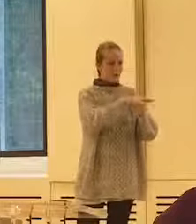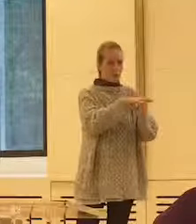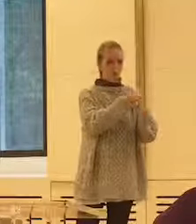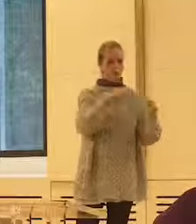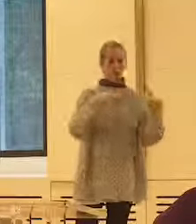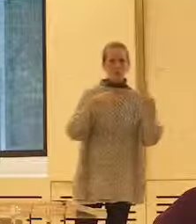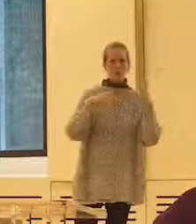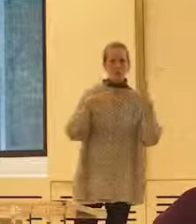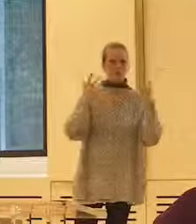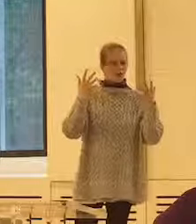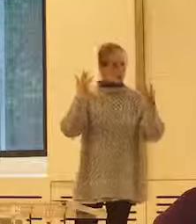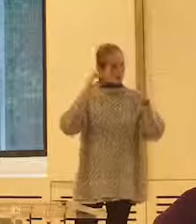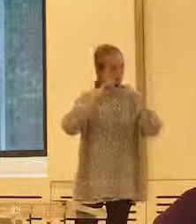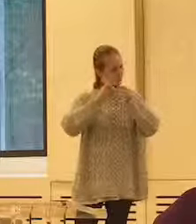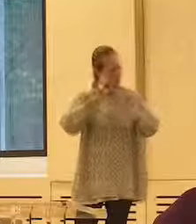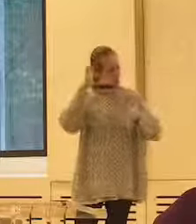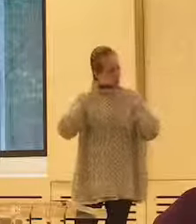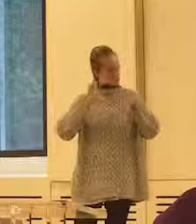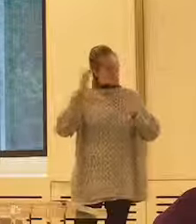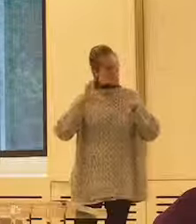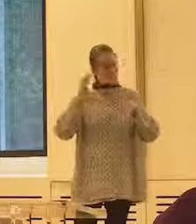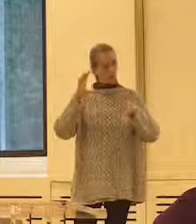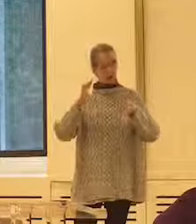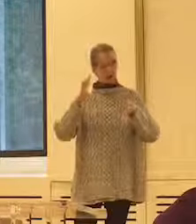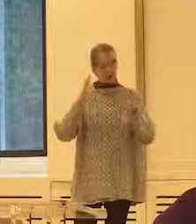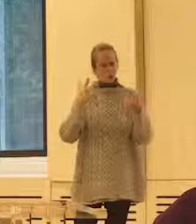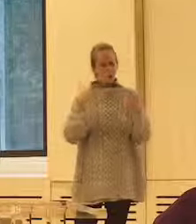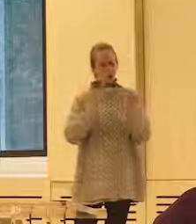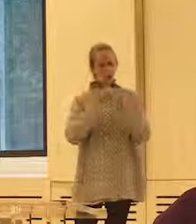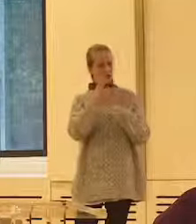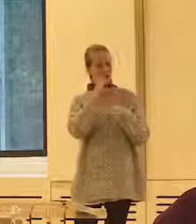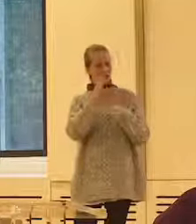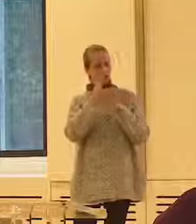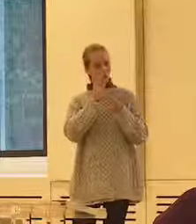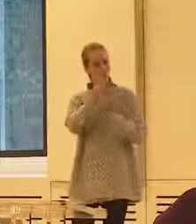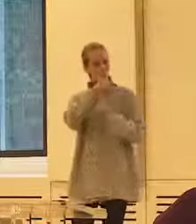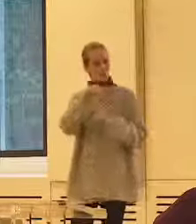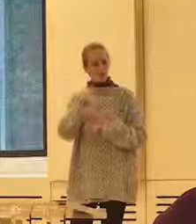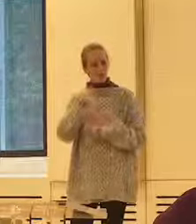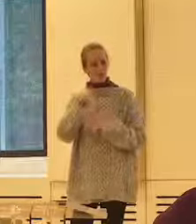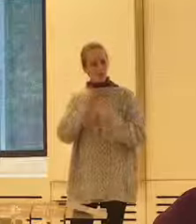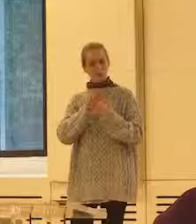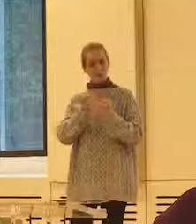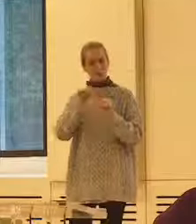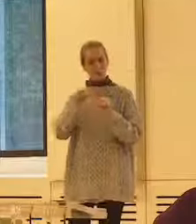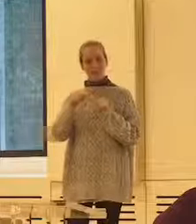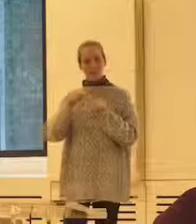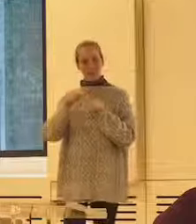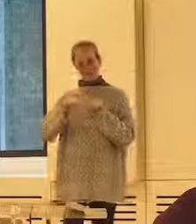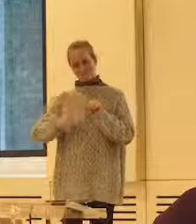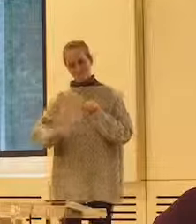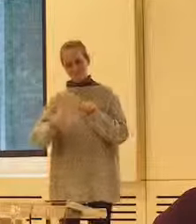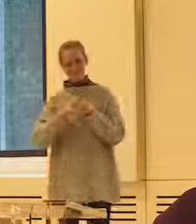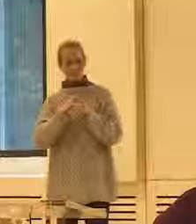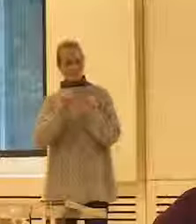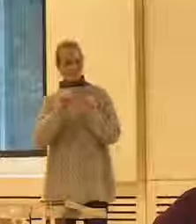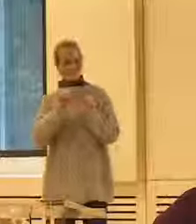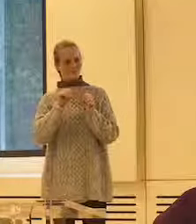and someone works in mental health, is there a disconnect between those who are working